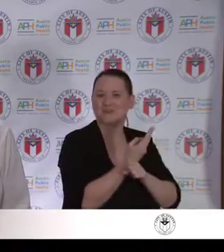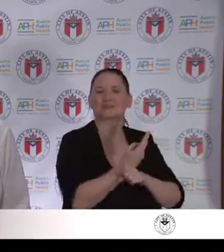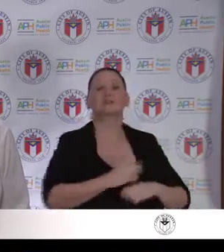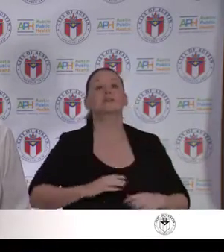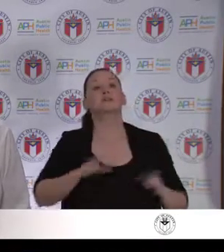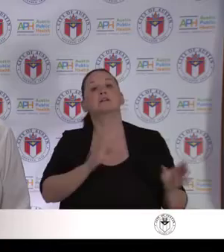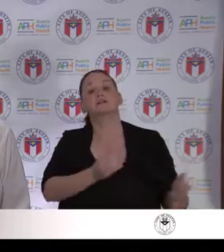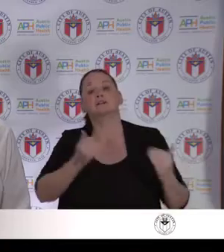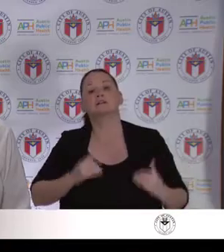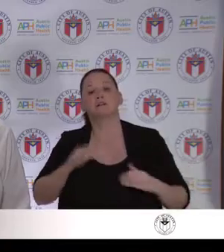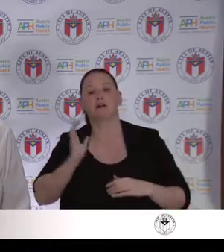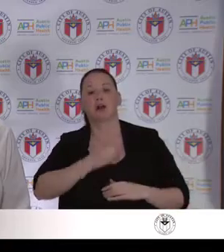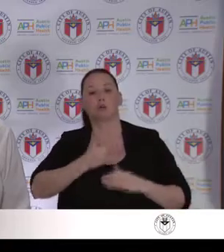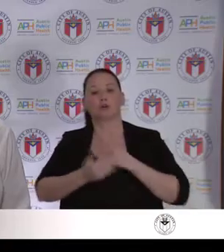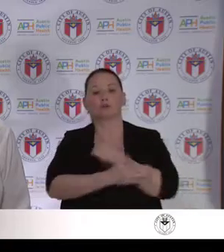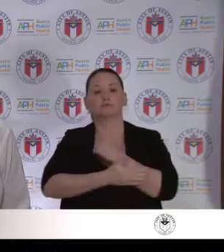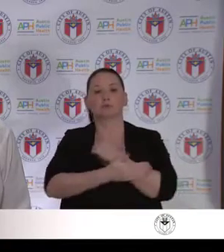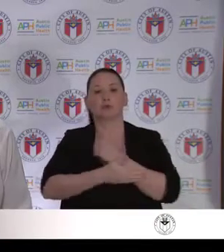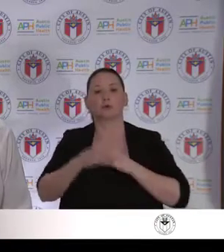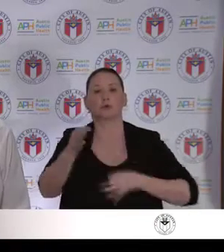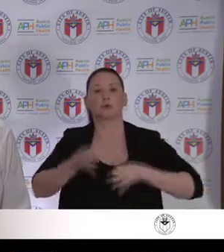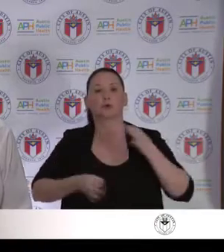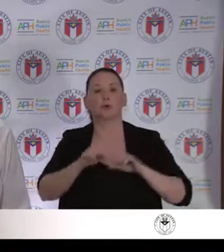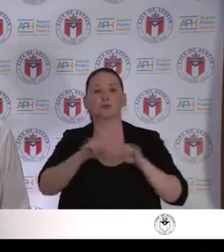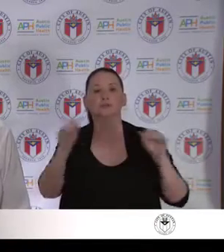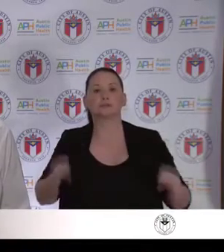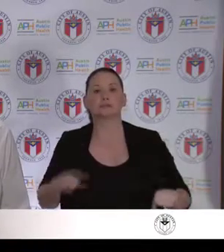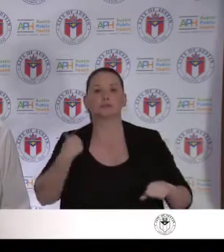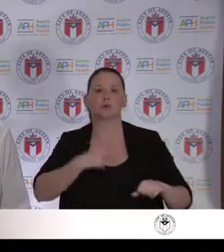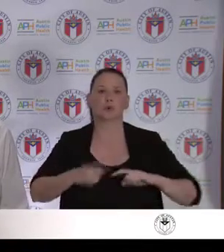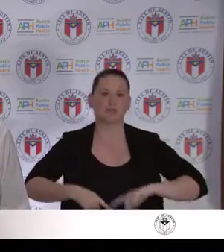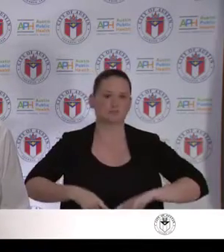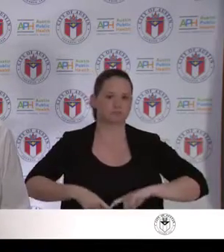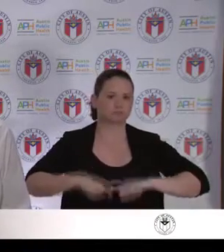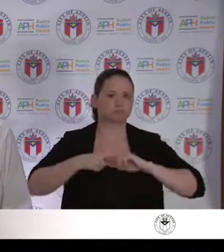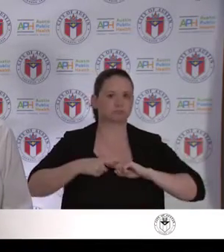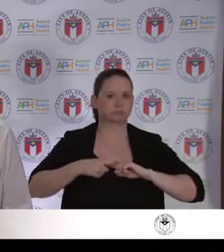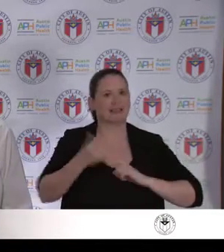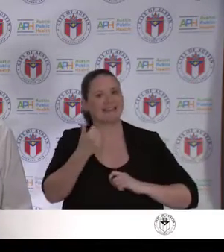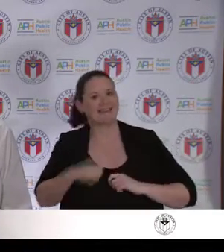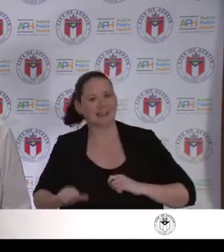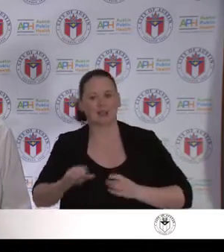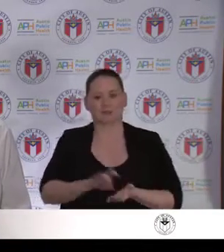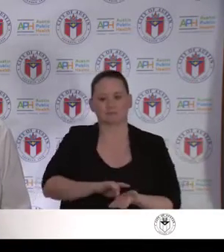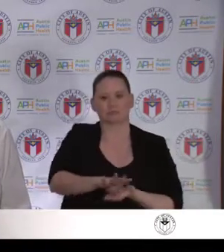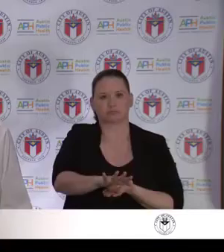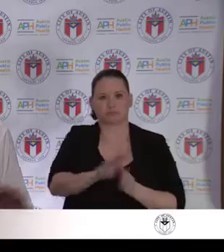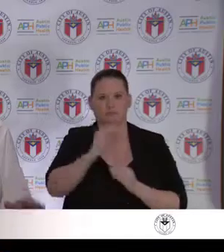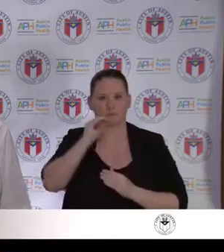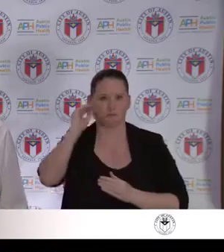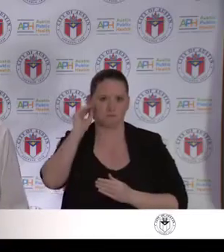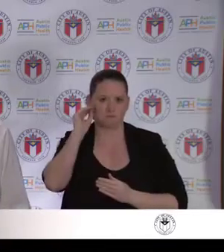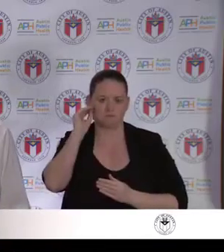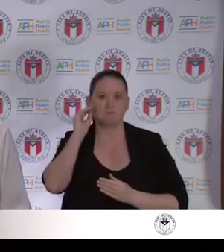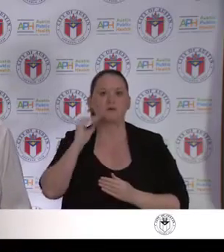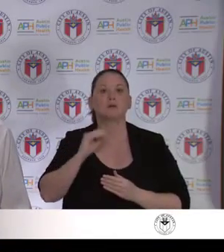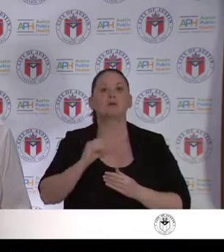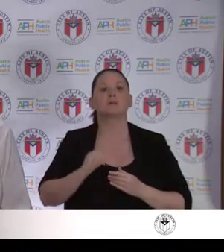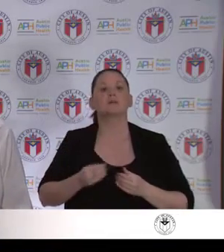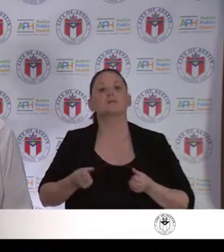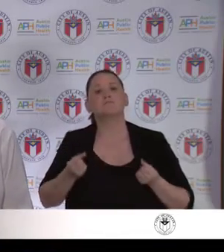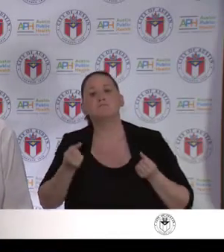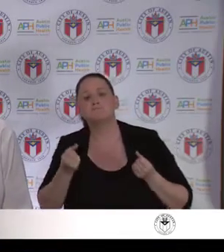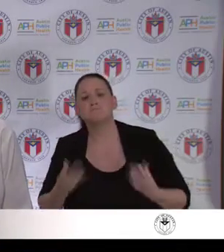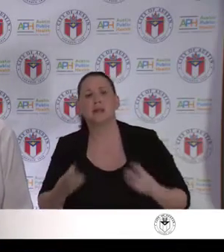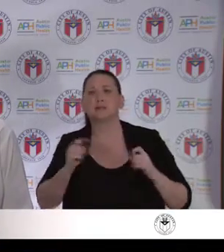courts system, we have put a moratorium on any evictions. There are many such efforts